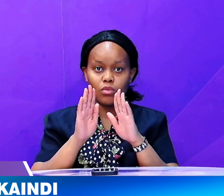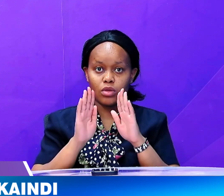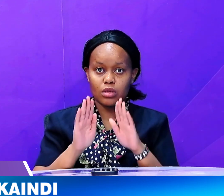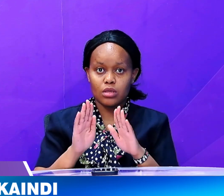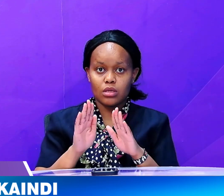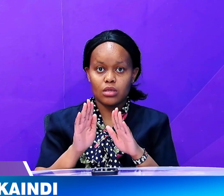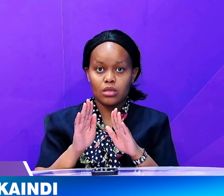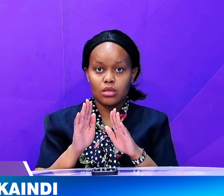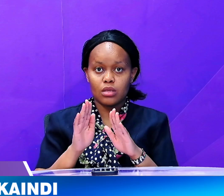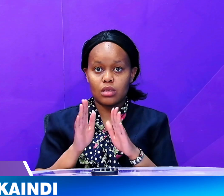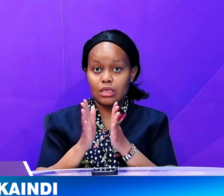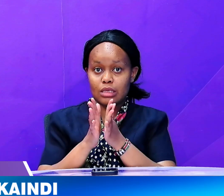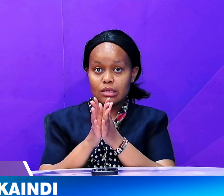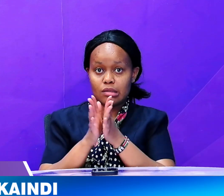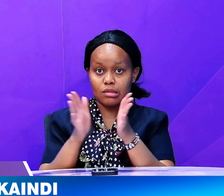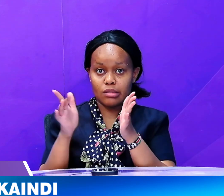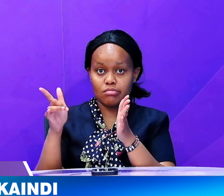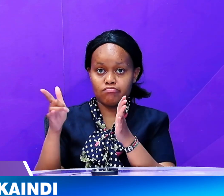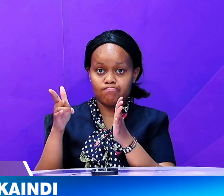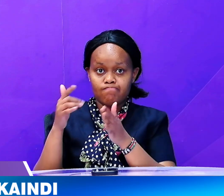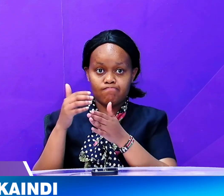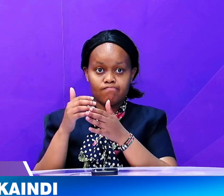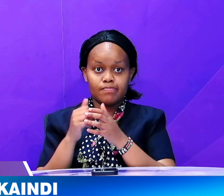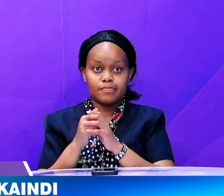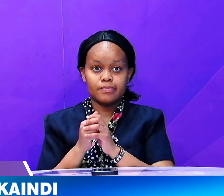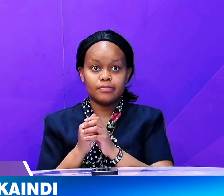the 2027 general elections, and he emphasized the need